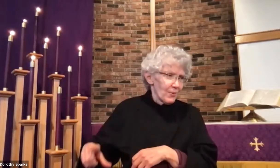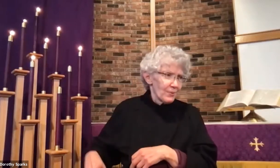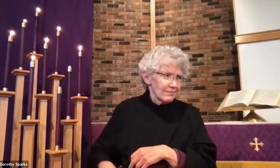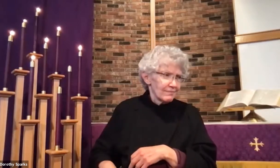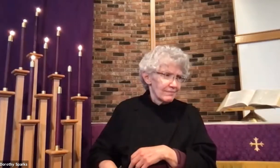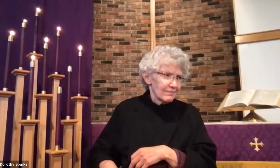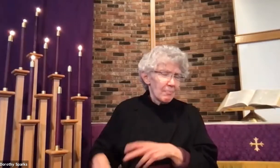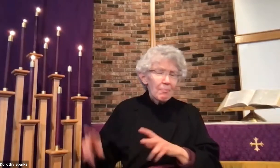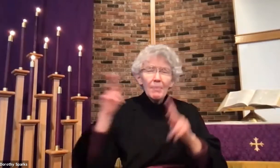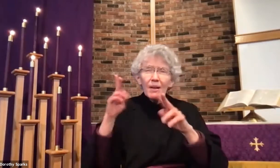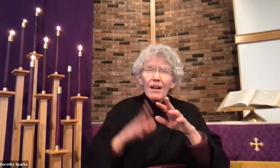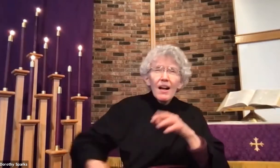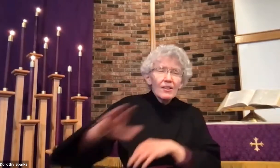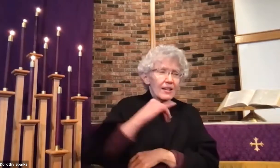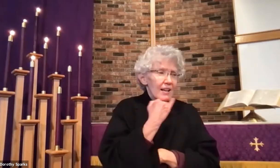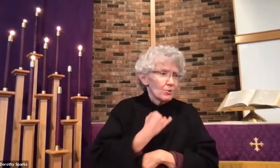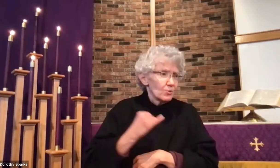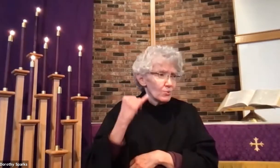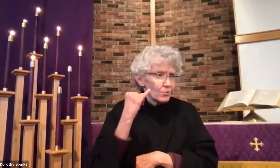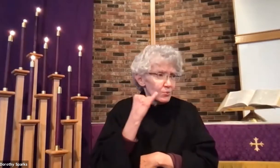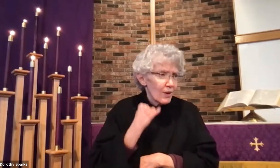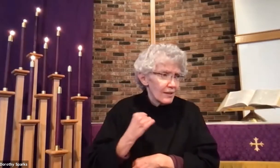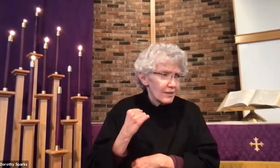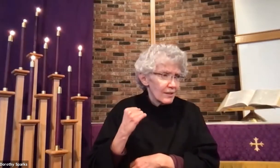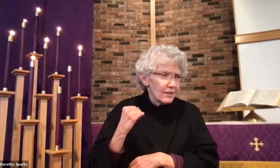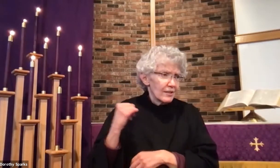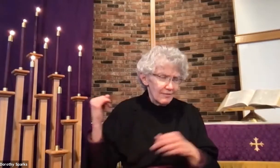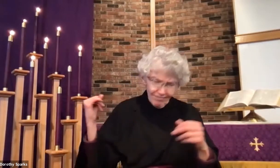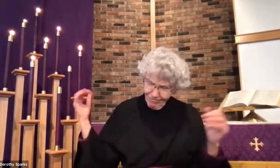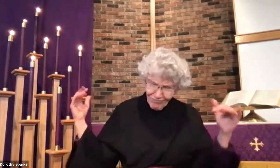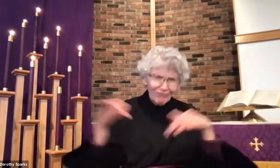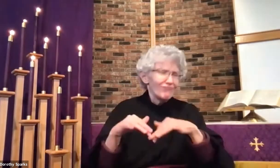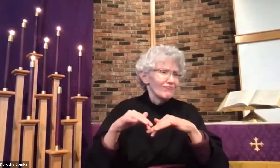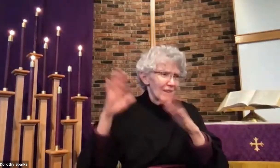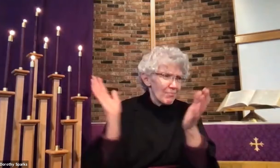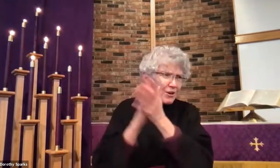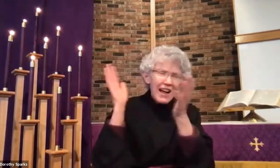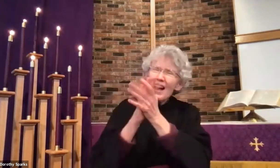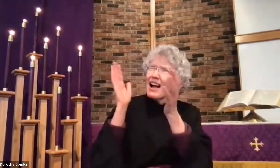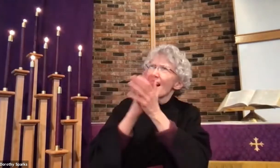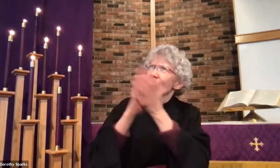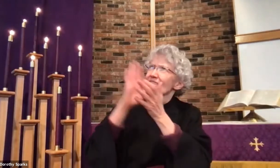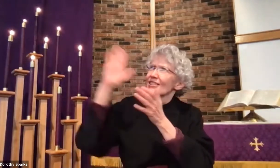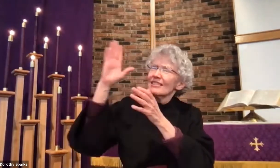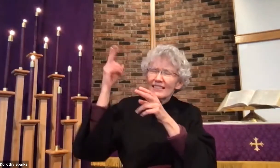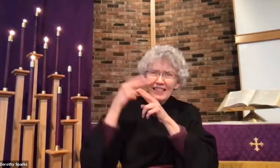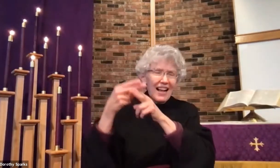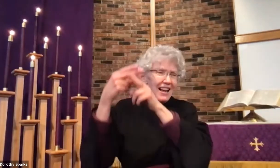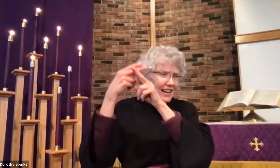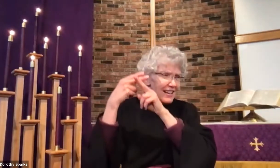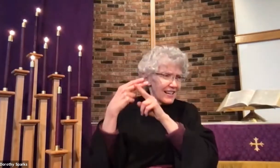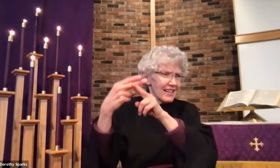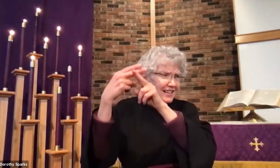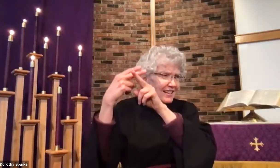the tribes who belong to the Lord. The people of Israel come here to praise the Lord's name.